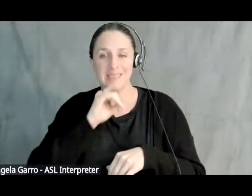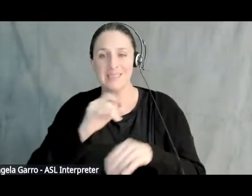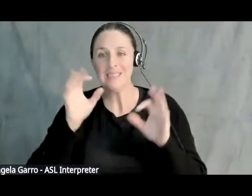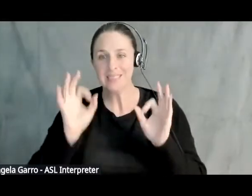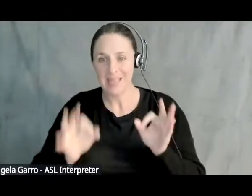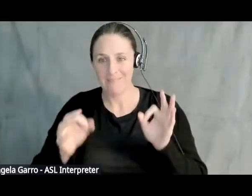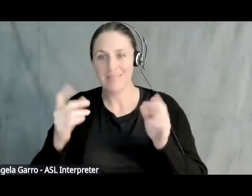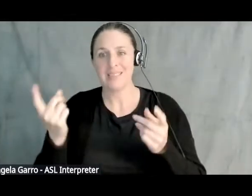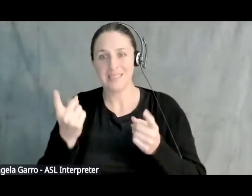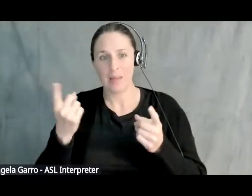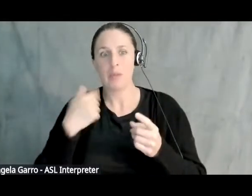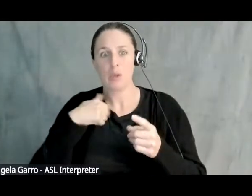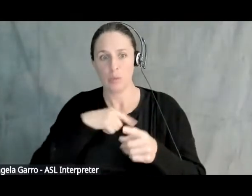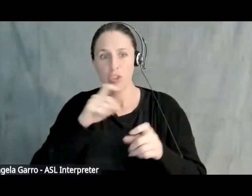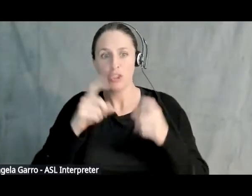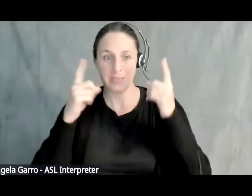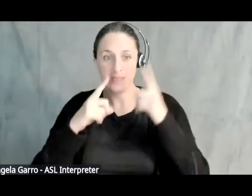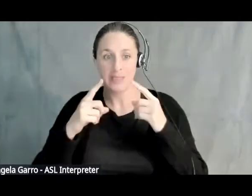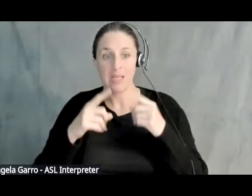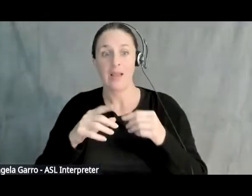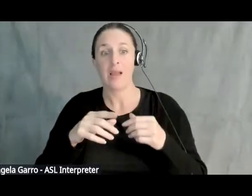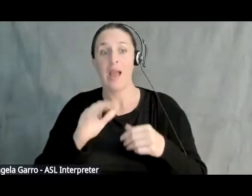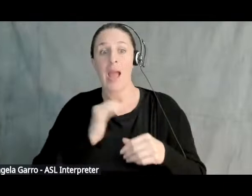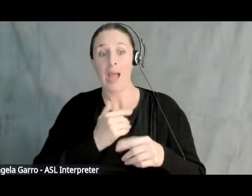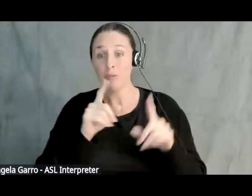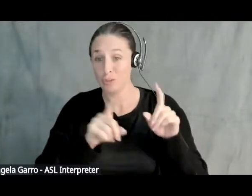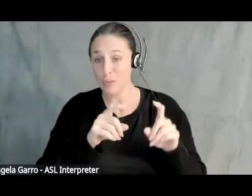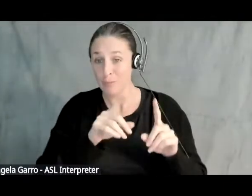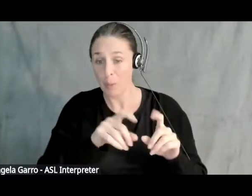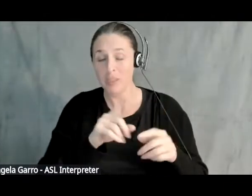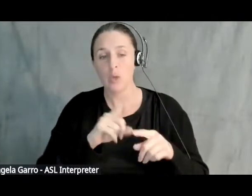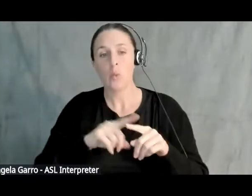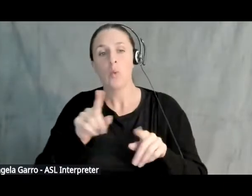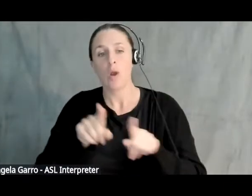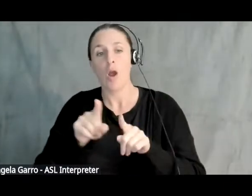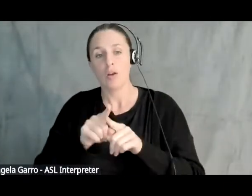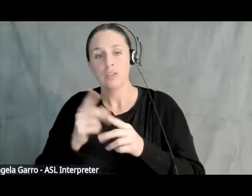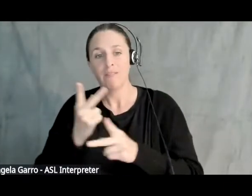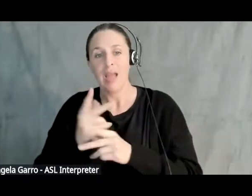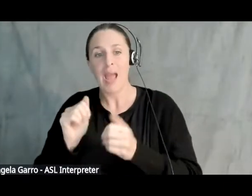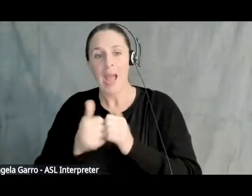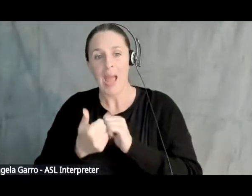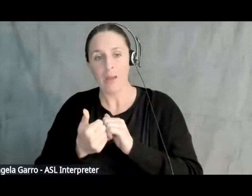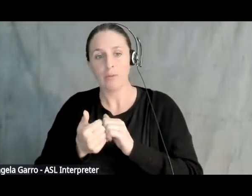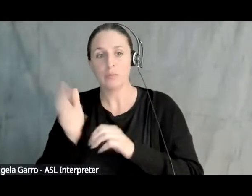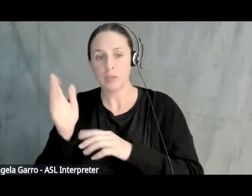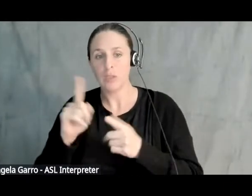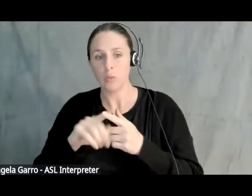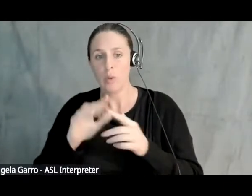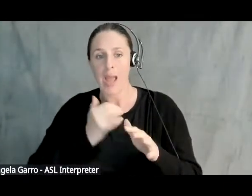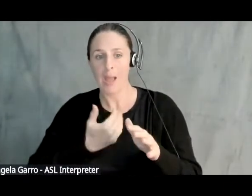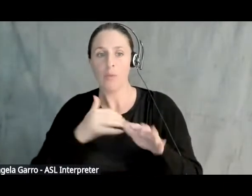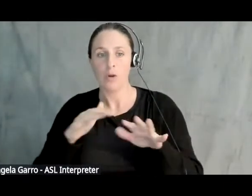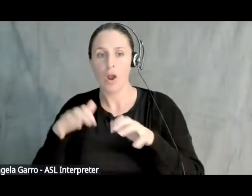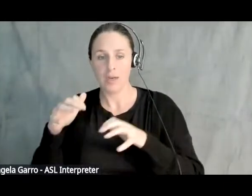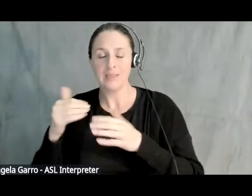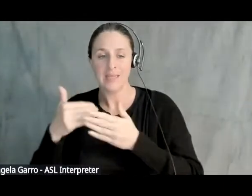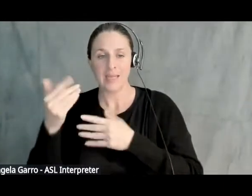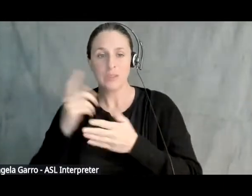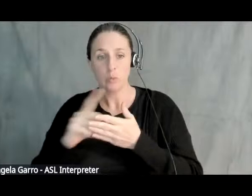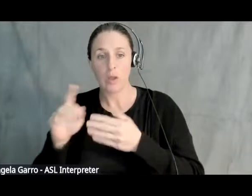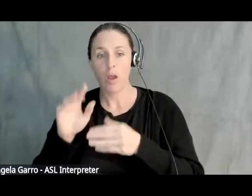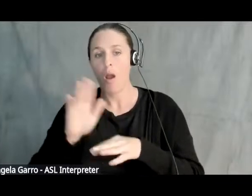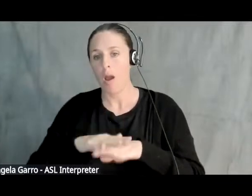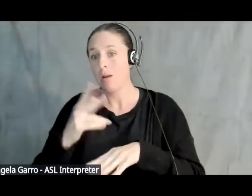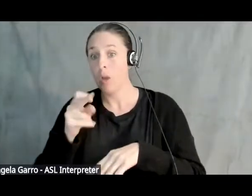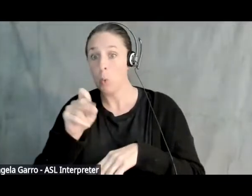considering. And while it was our survey question, we also figured out how to present it to our audience the next week. So on a Kahoot, we were like, oh, did you guys